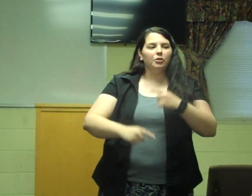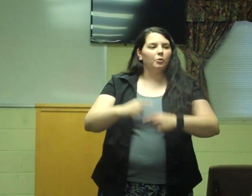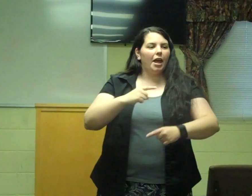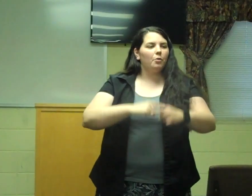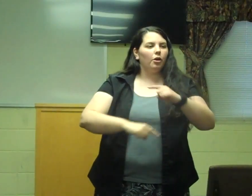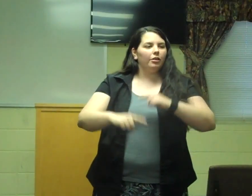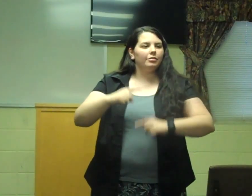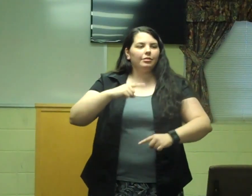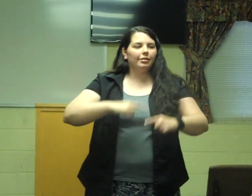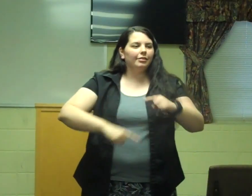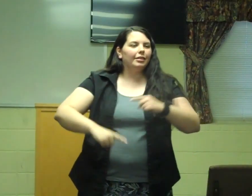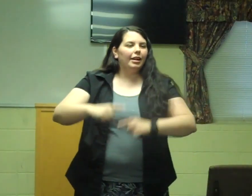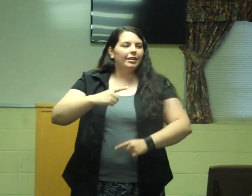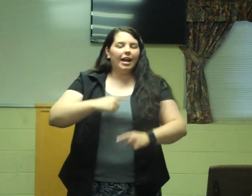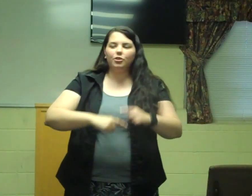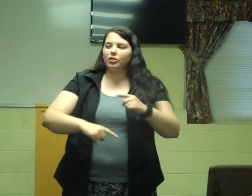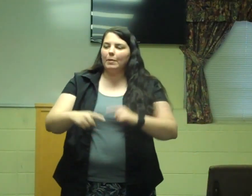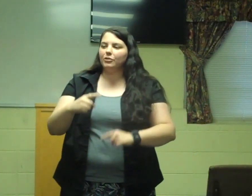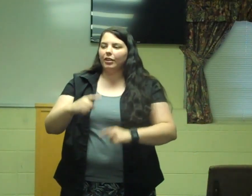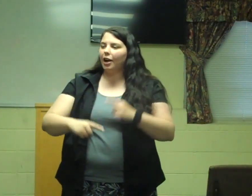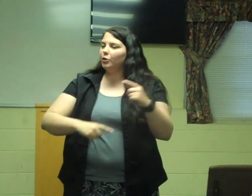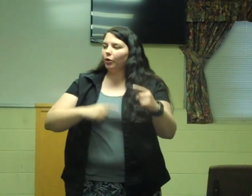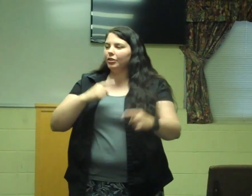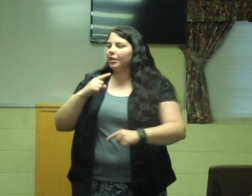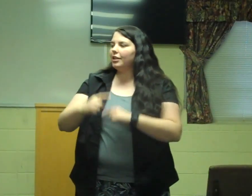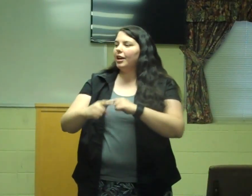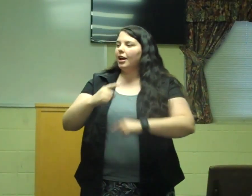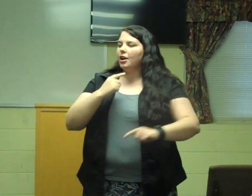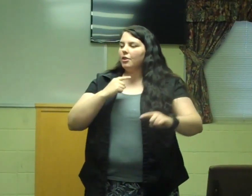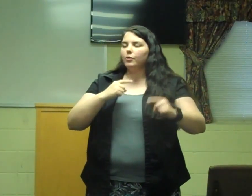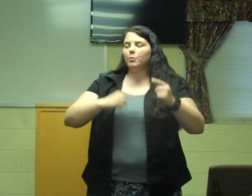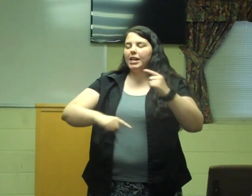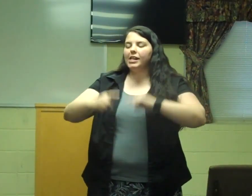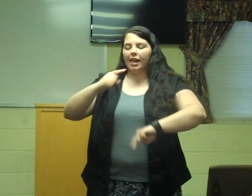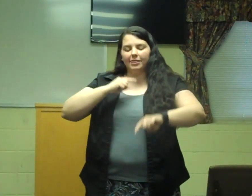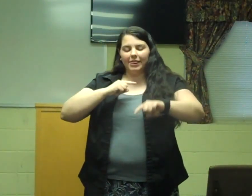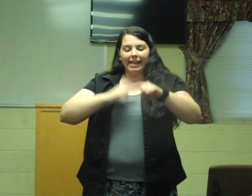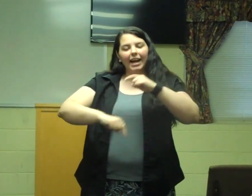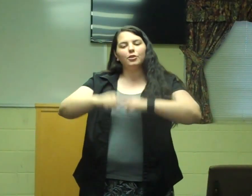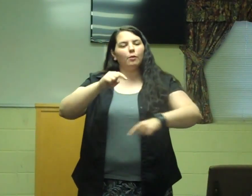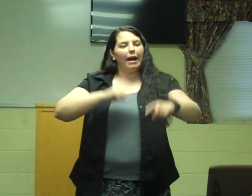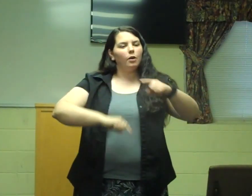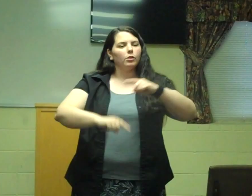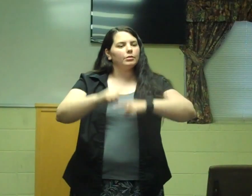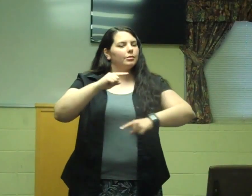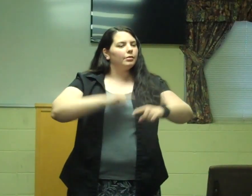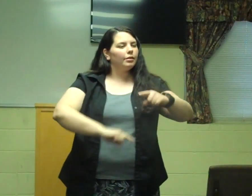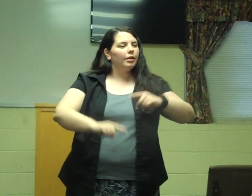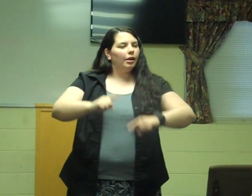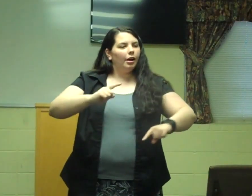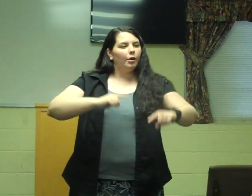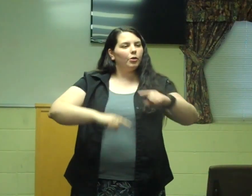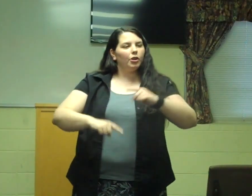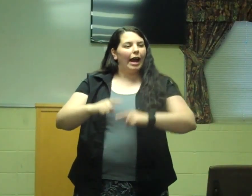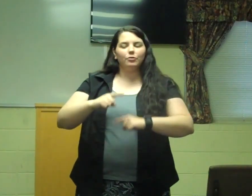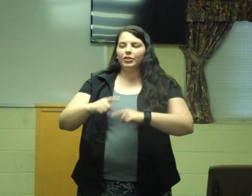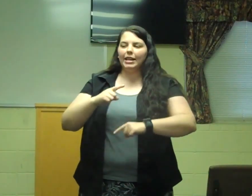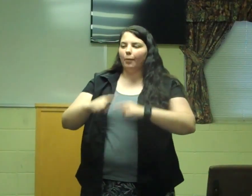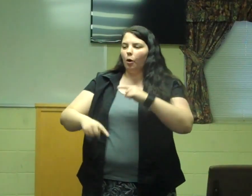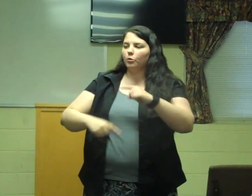Either way works. It just depends on how you learned it. For me, I think I do it backwards. After seeing both,